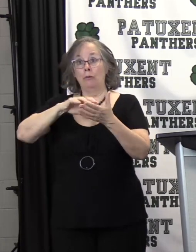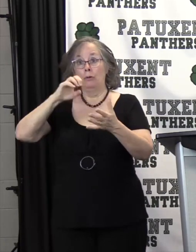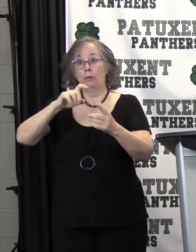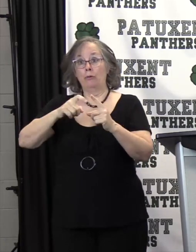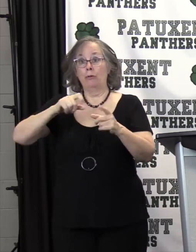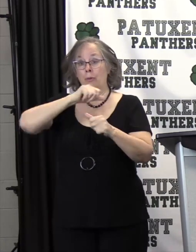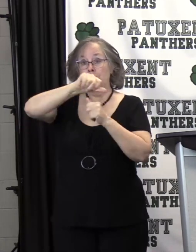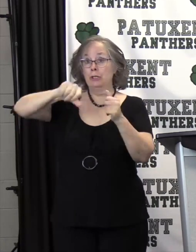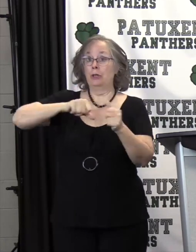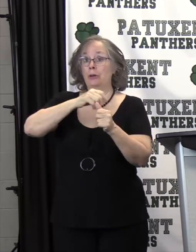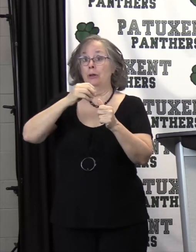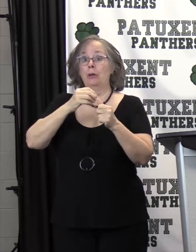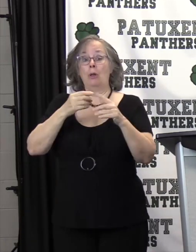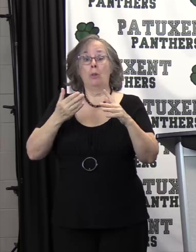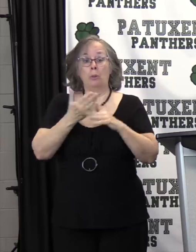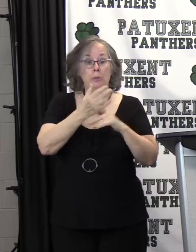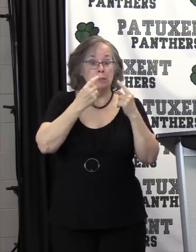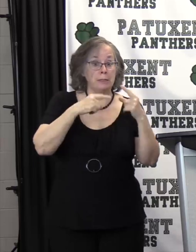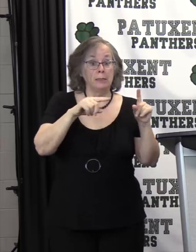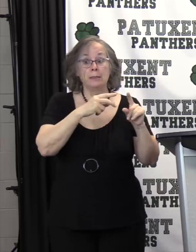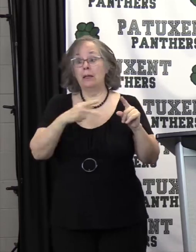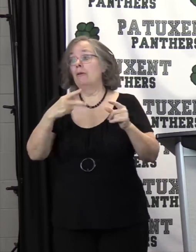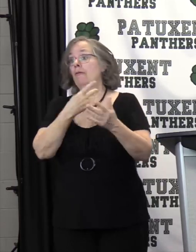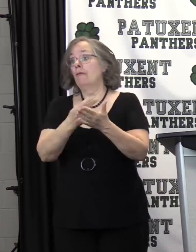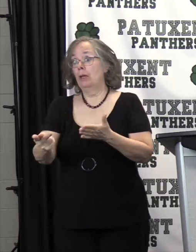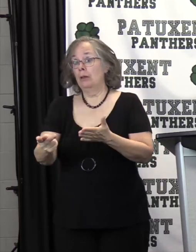each other in our successes and in our failures.